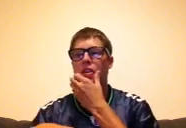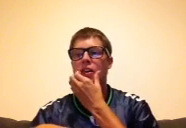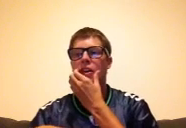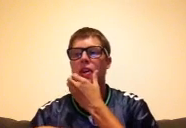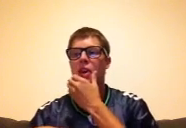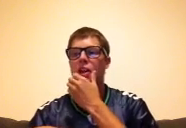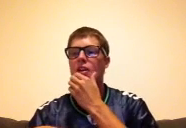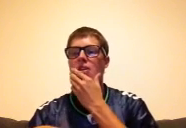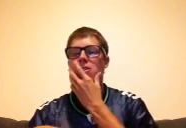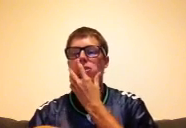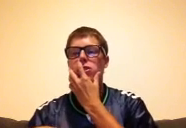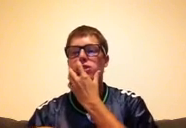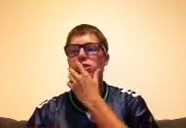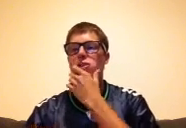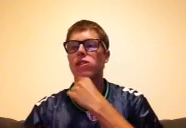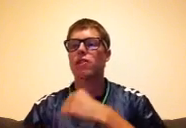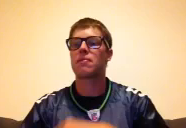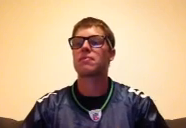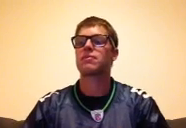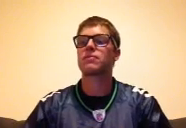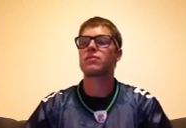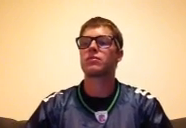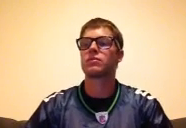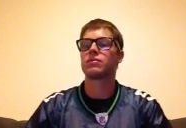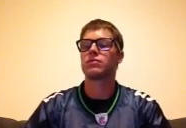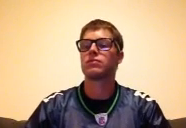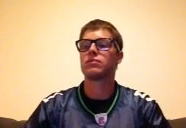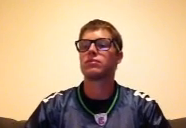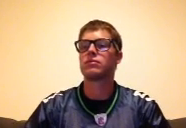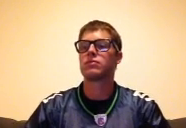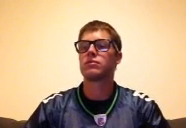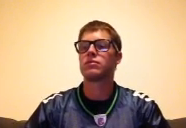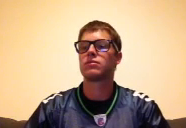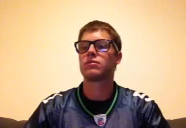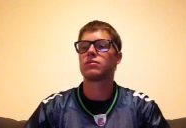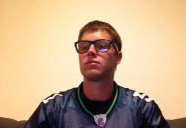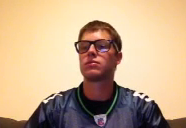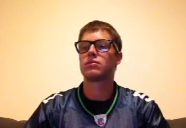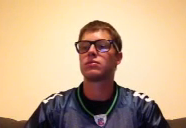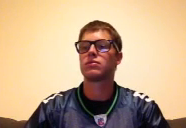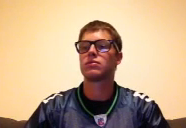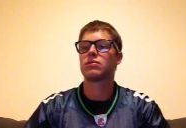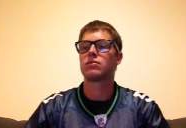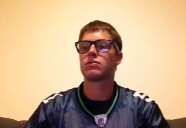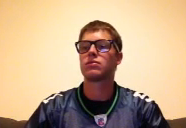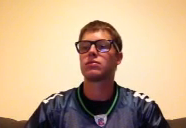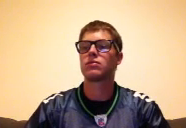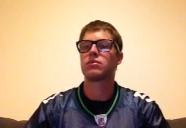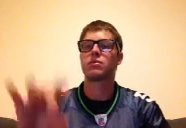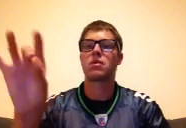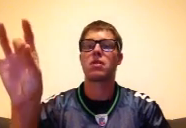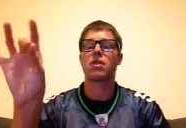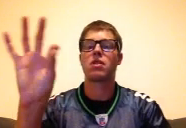Seattle. John, you're tight with the league. You covered this sport. You dealt with referees,